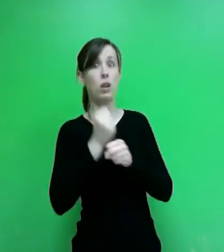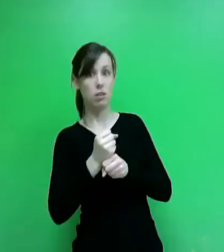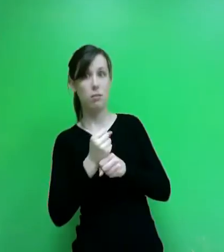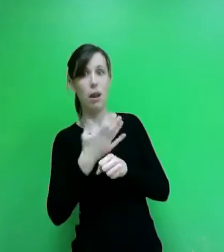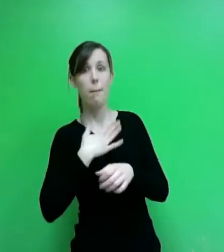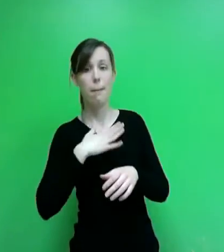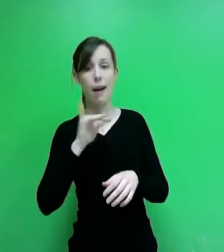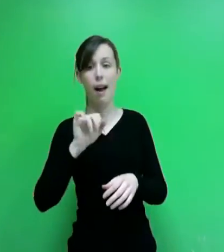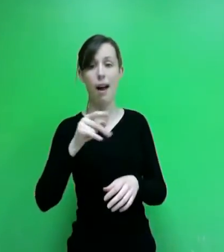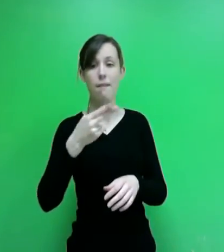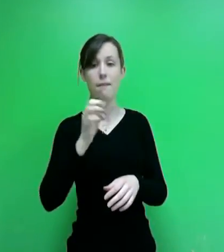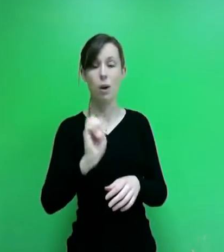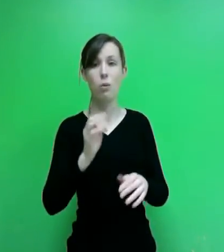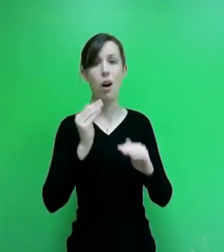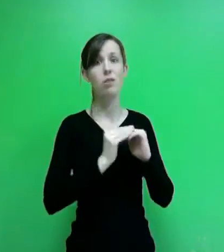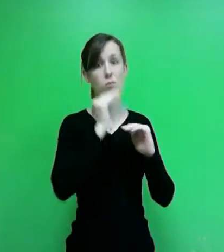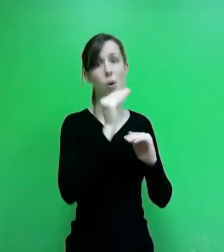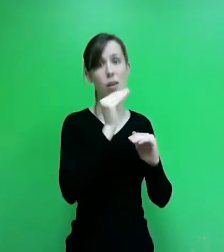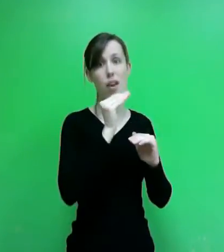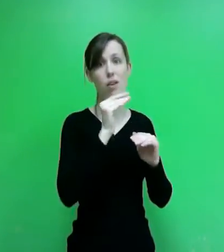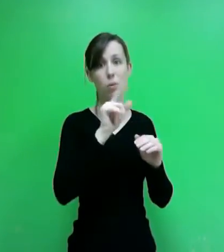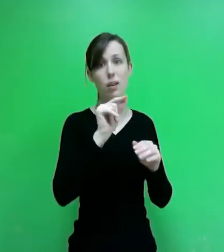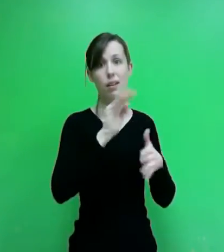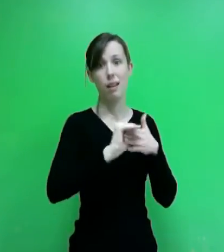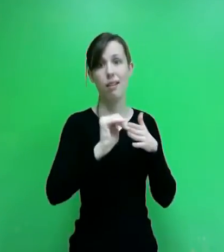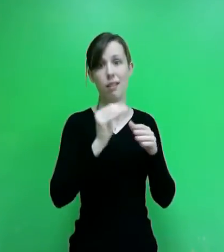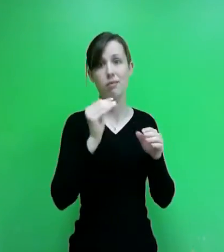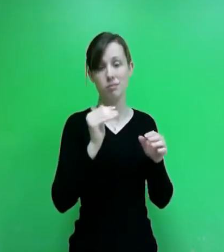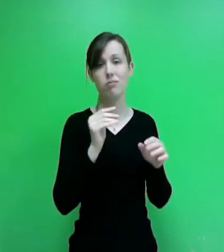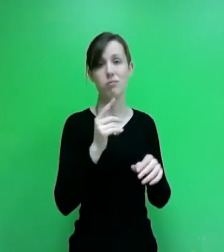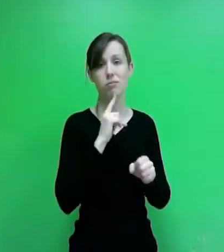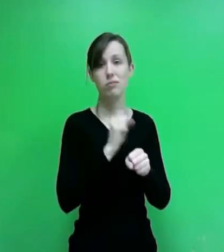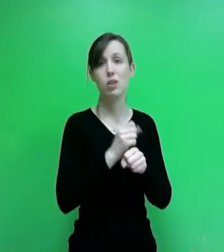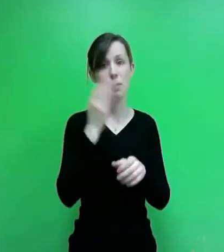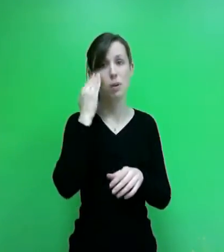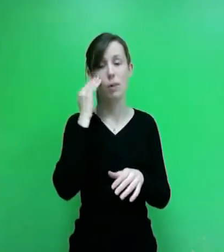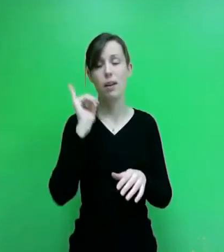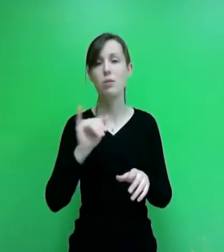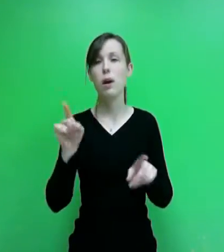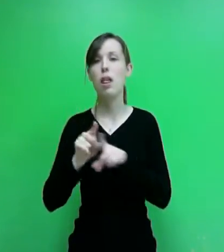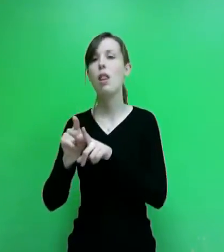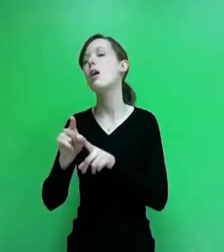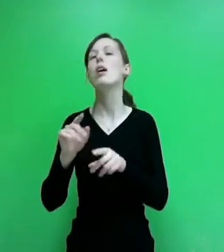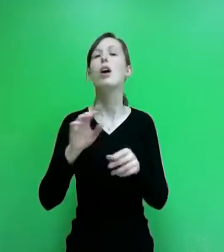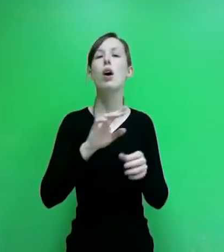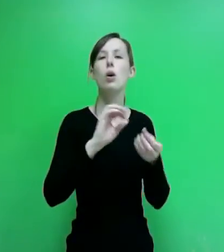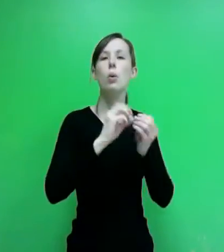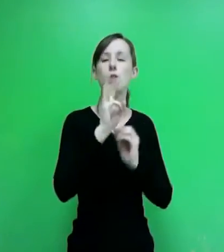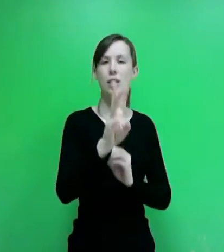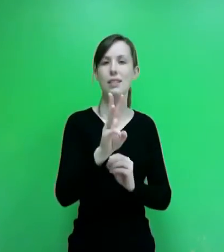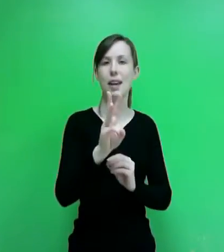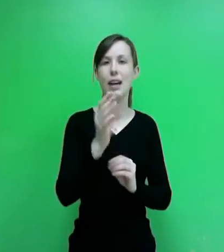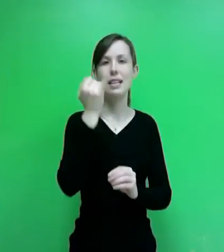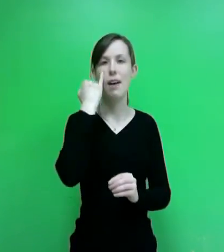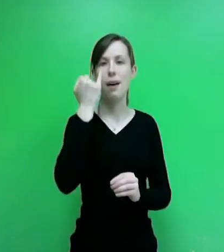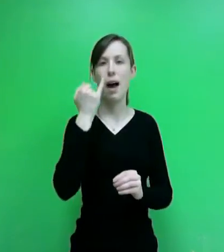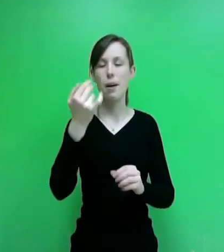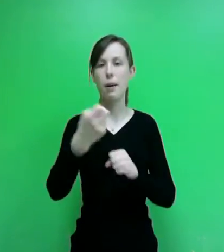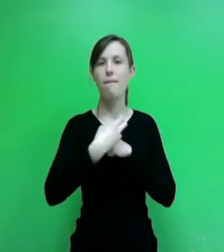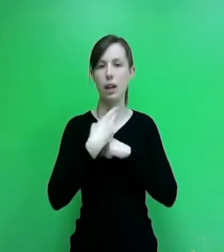more than $20. So be aware of that as well. Question 6. If I am convicted of a crime, the Eighth